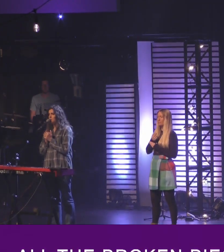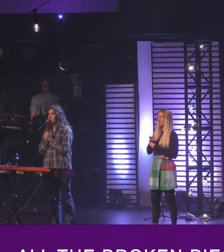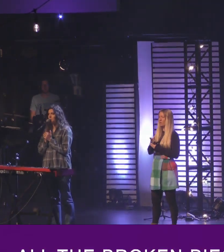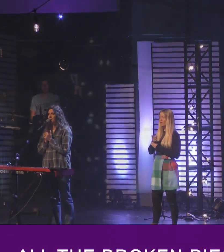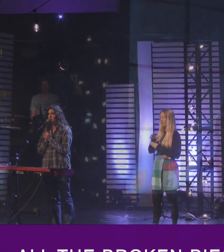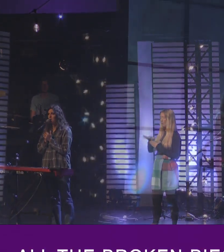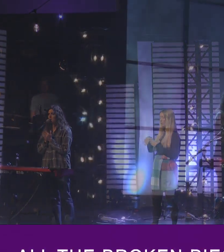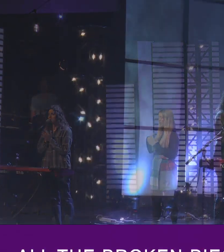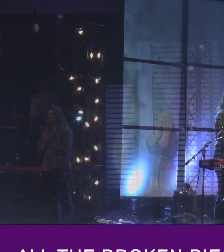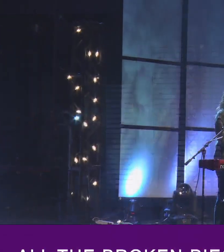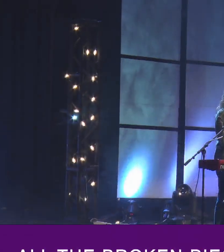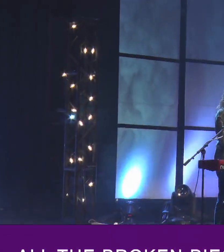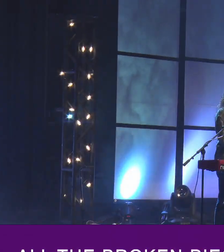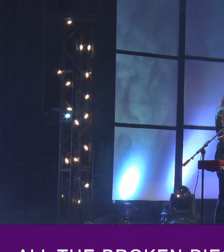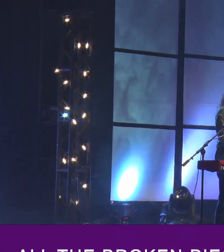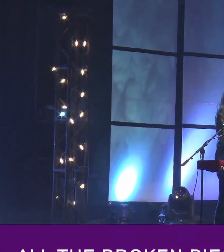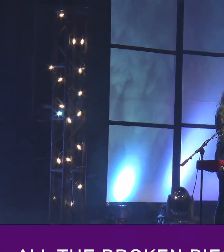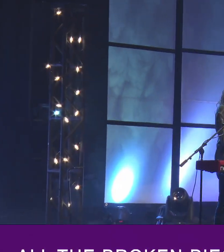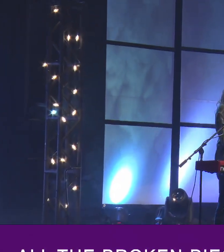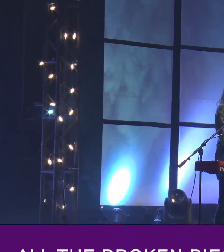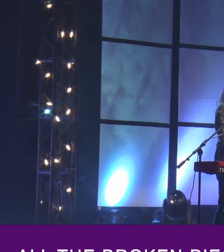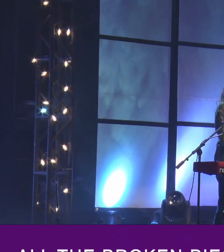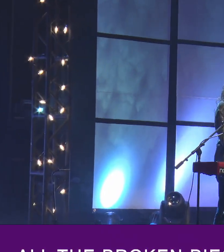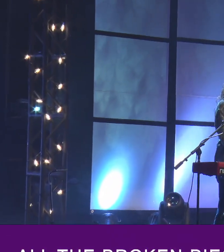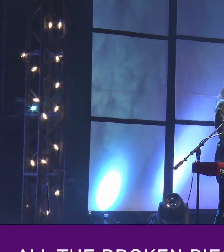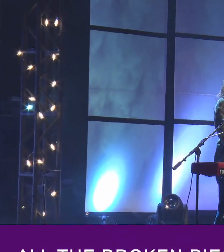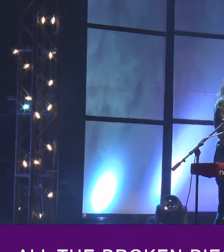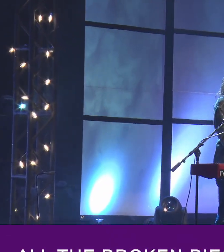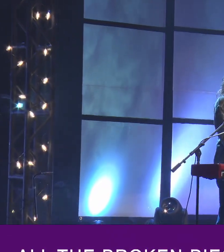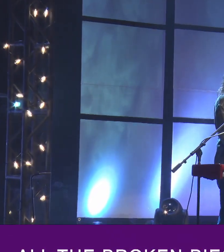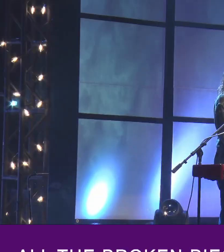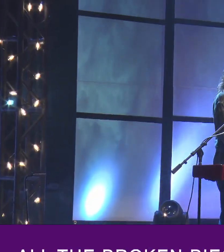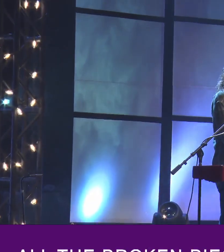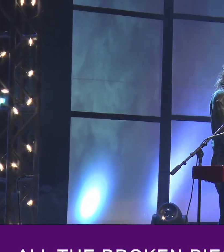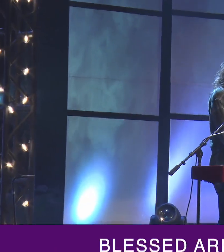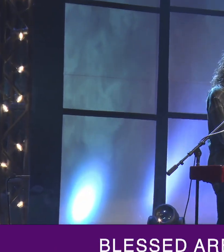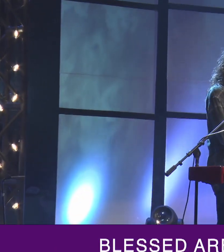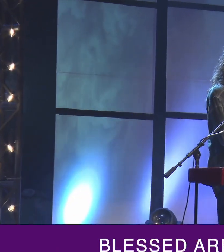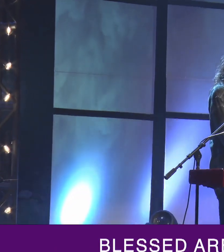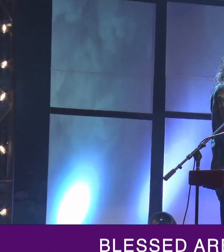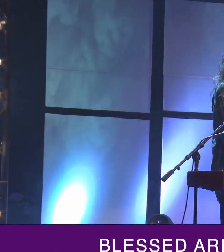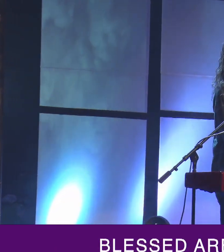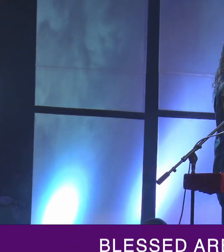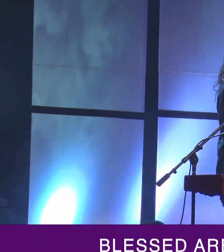all the broken pieces of their heart.